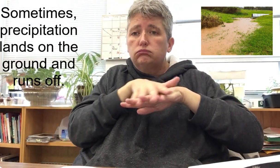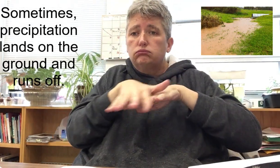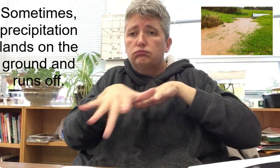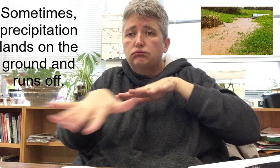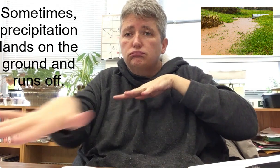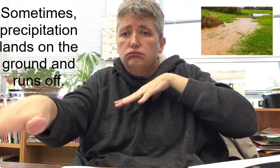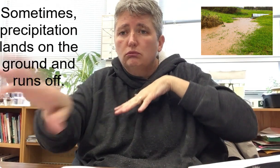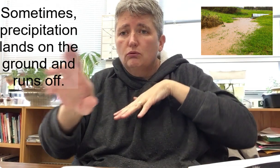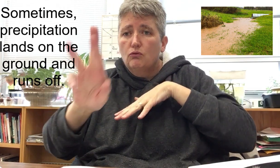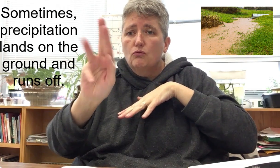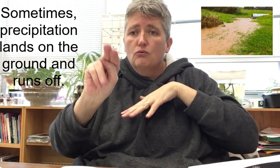runoff.